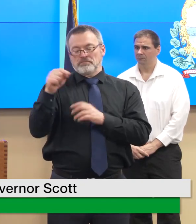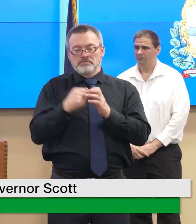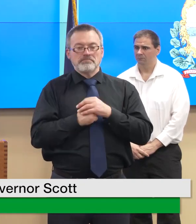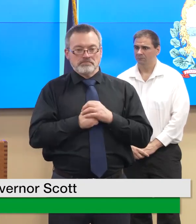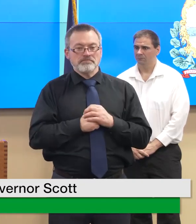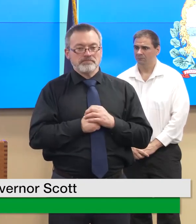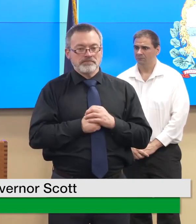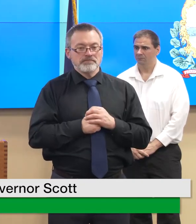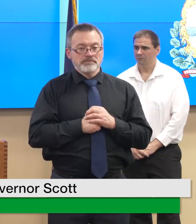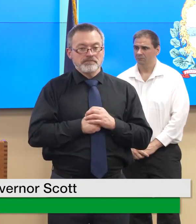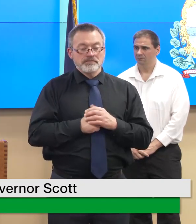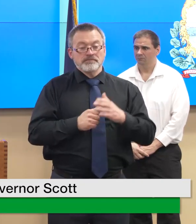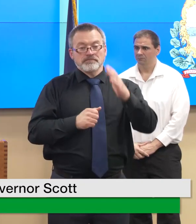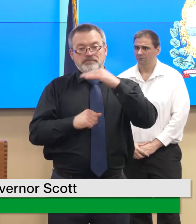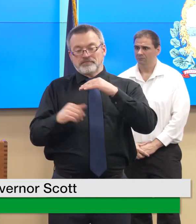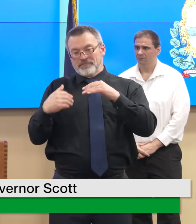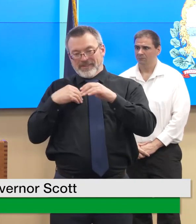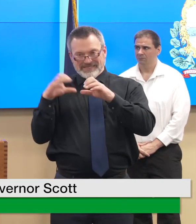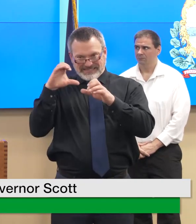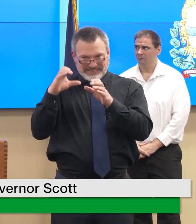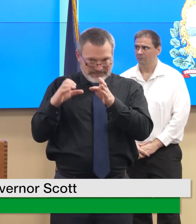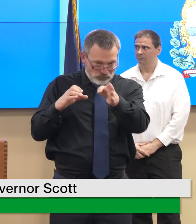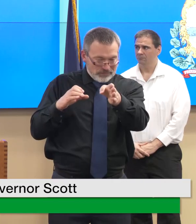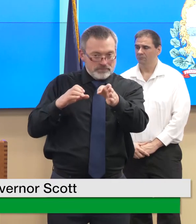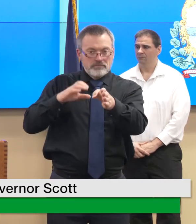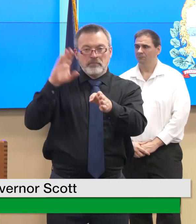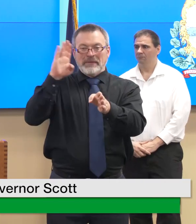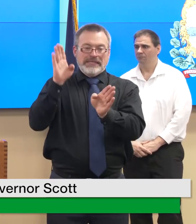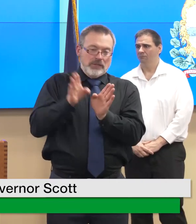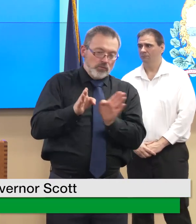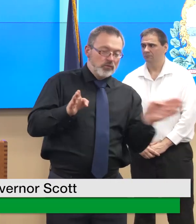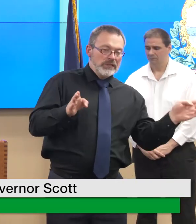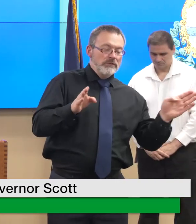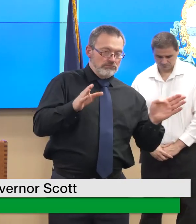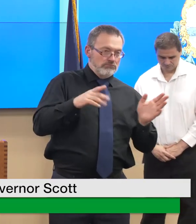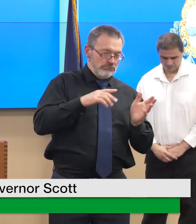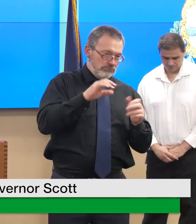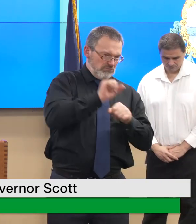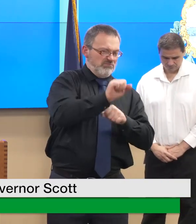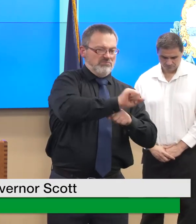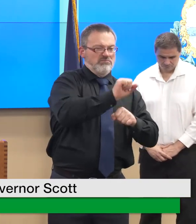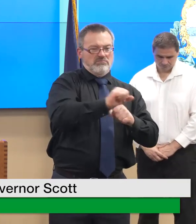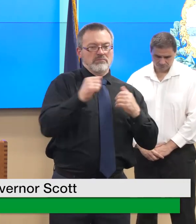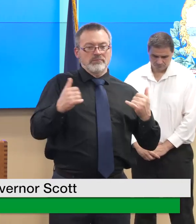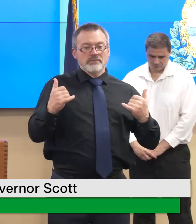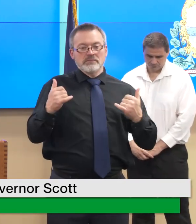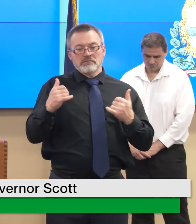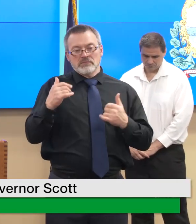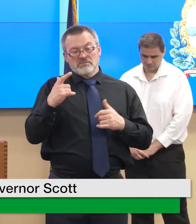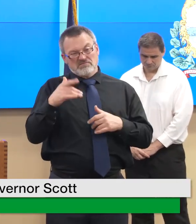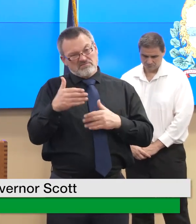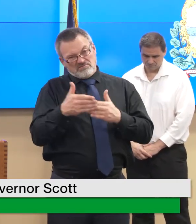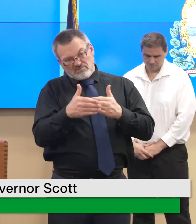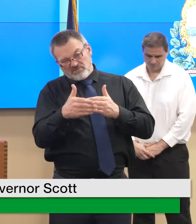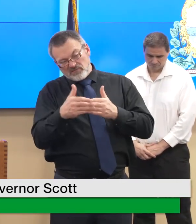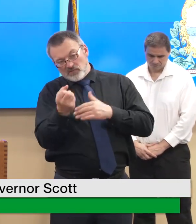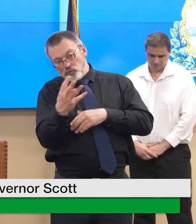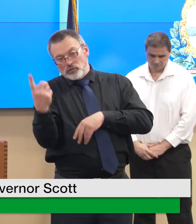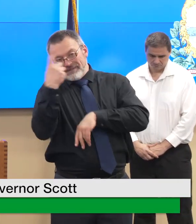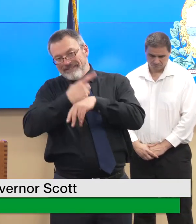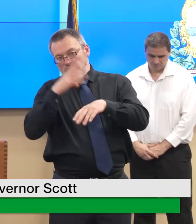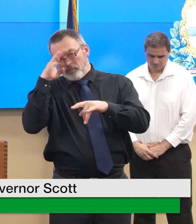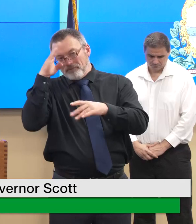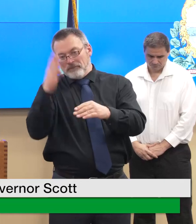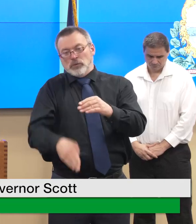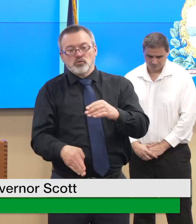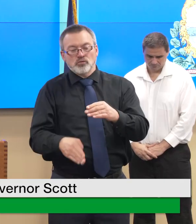C wing, and that's where testing will be conducted. In the coming days, we expect to have results in the second